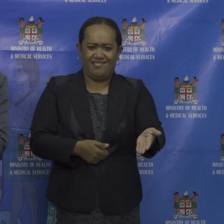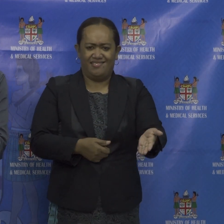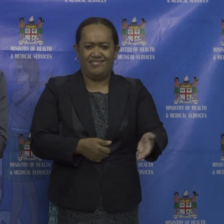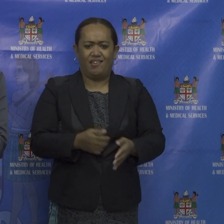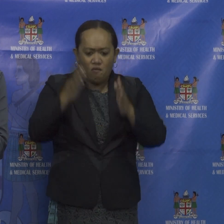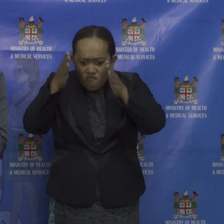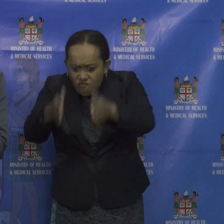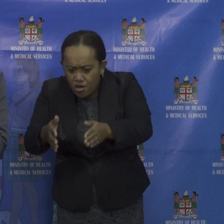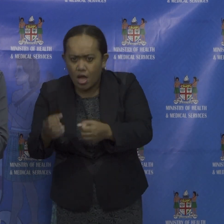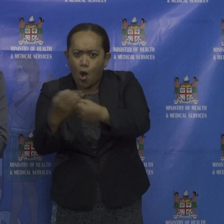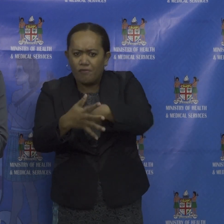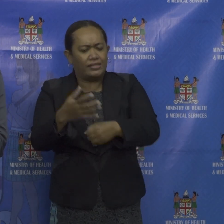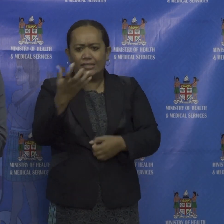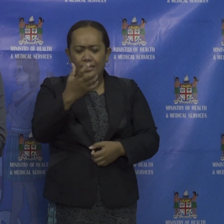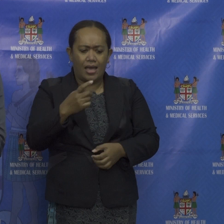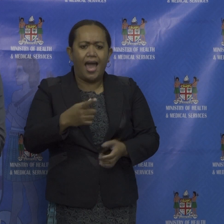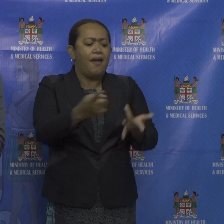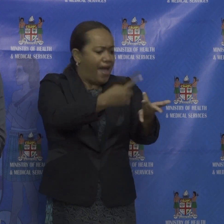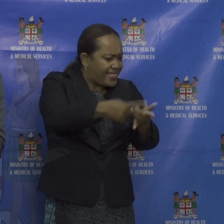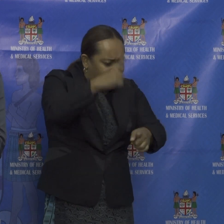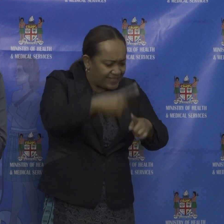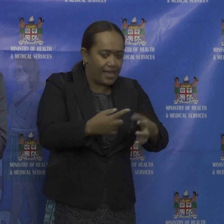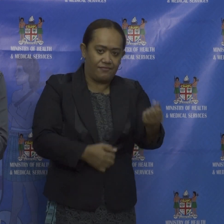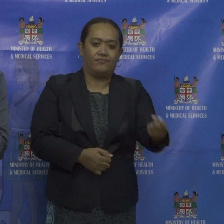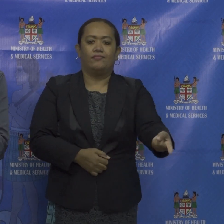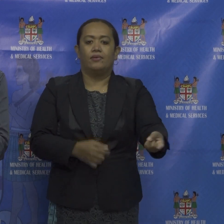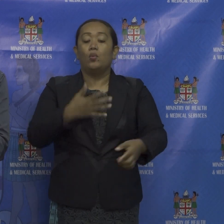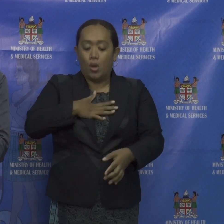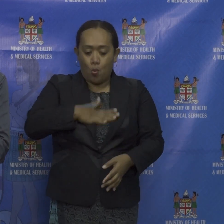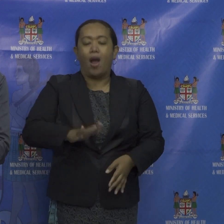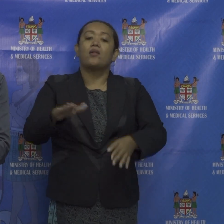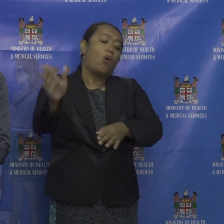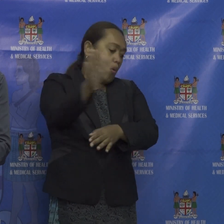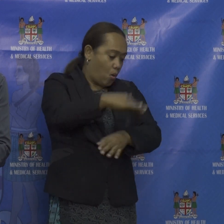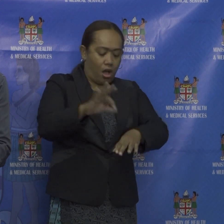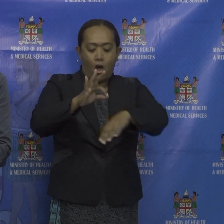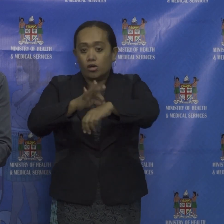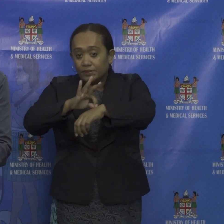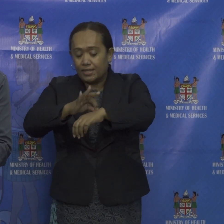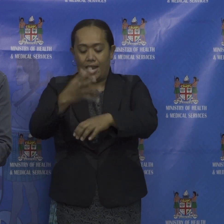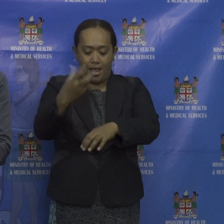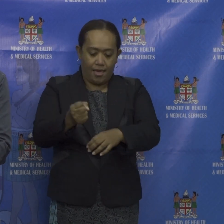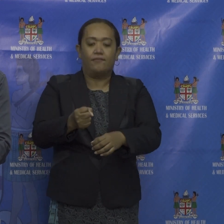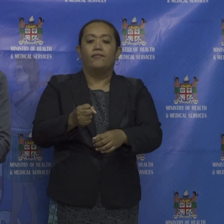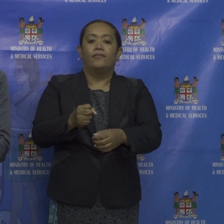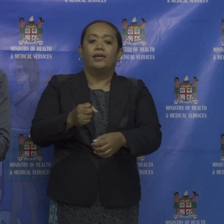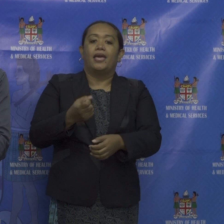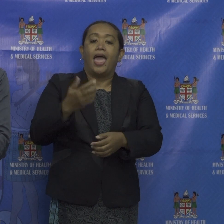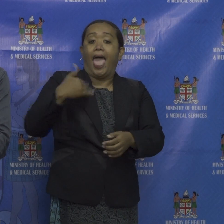facility, we need every hospital and health center in the country open and accessible for other critical medical treatment.